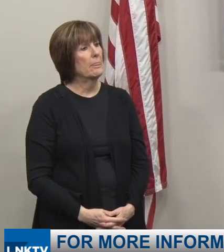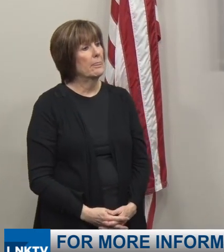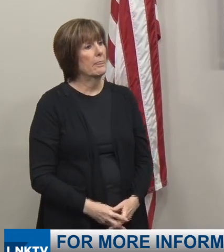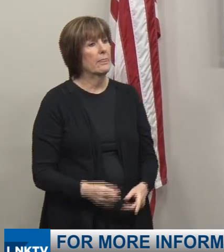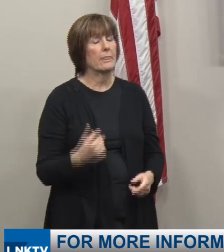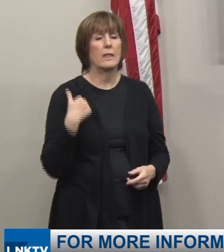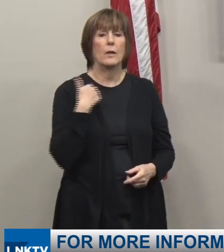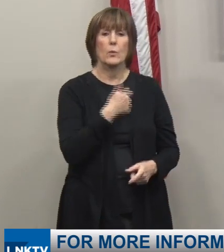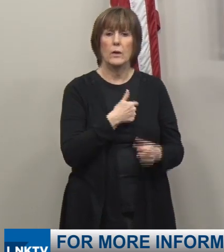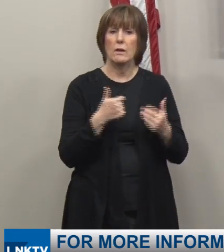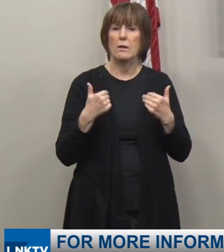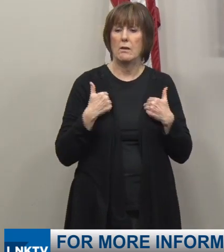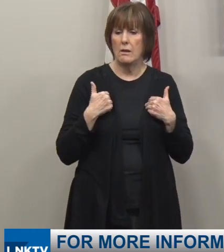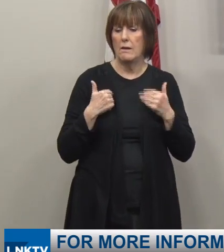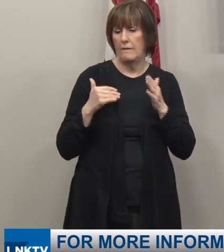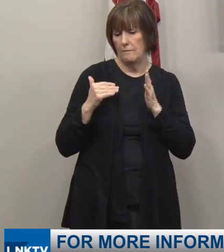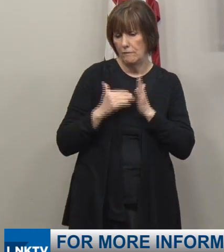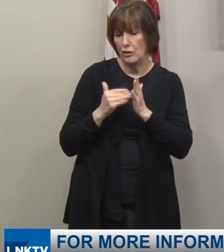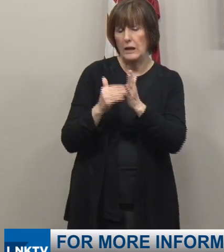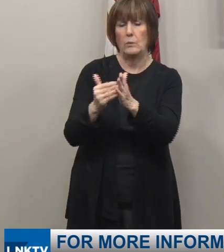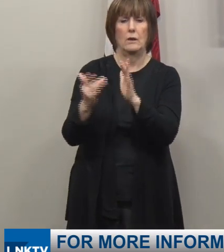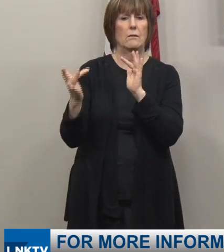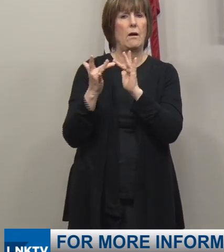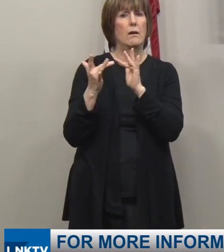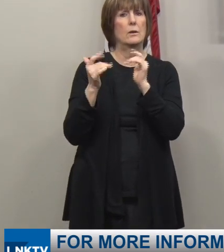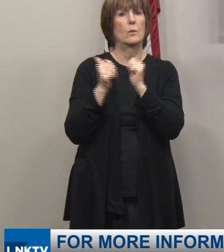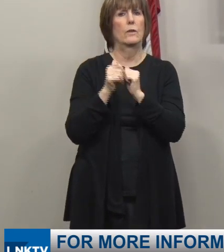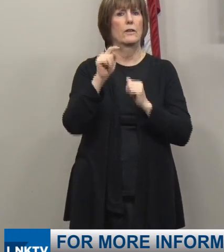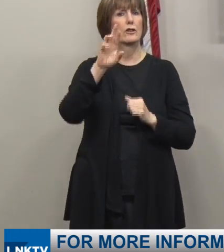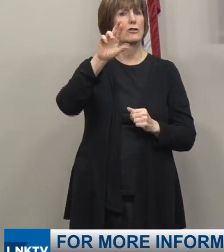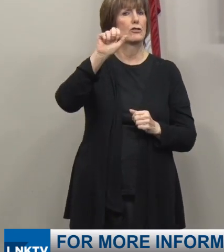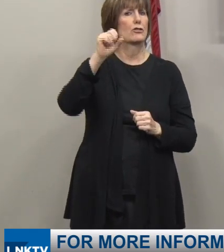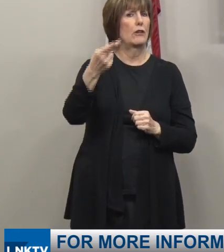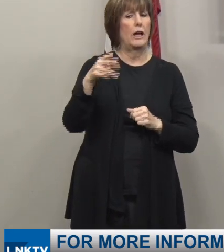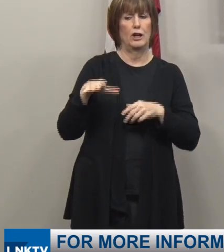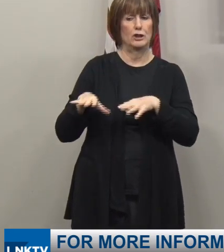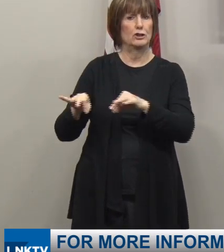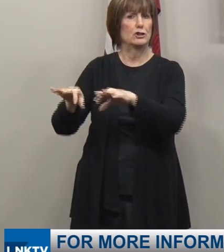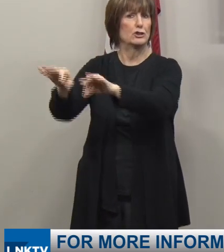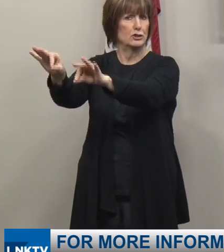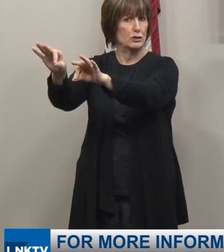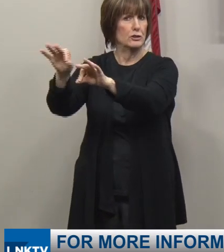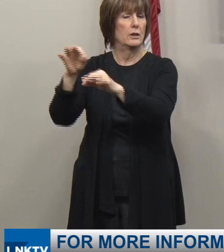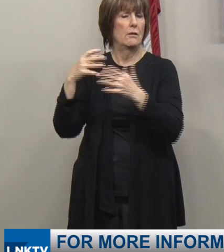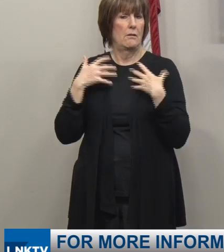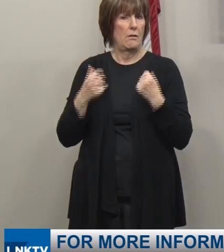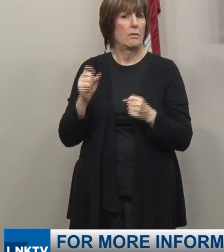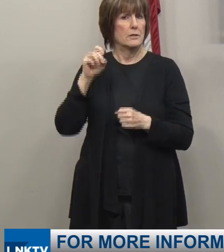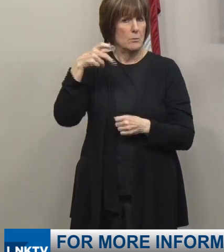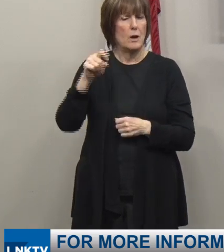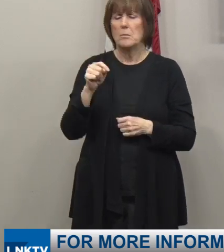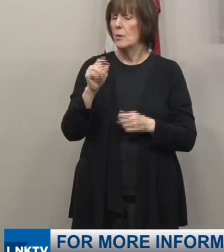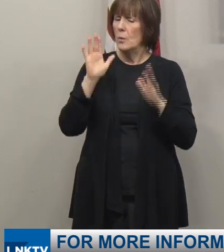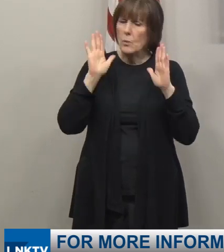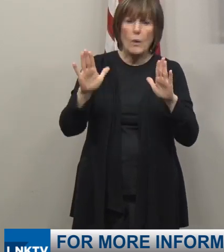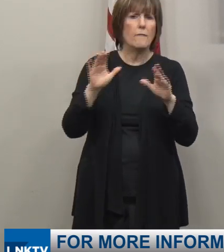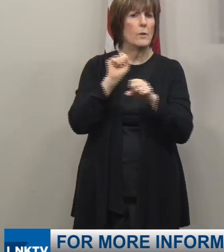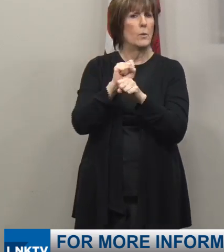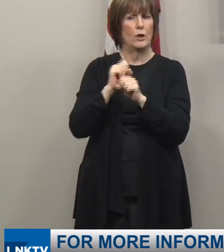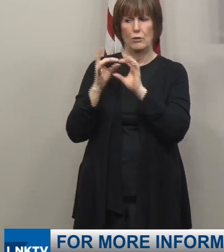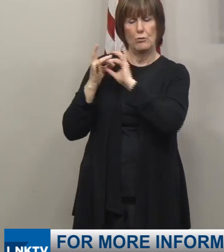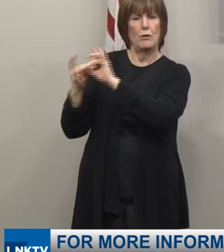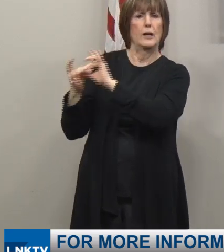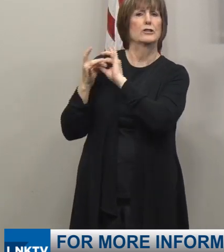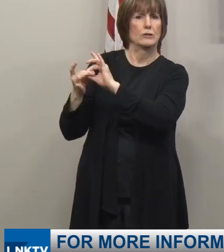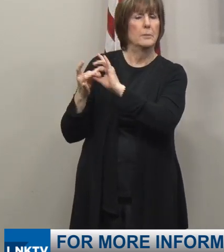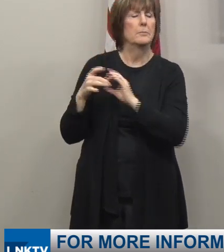We have frequent contact with our trash haulers from the health department. We have a great working relationship with them,